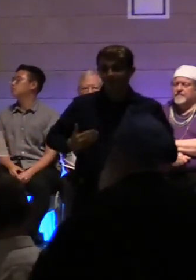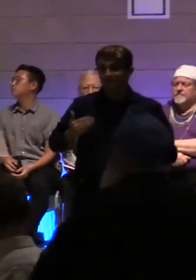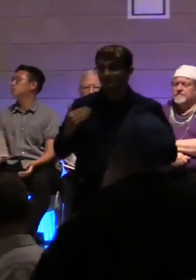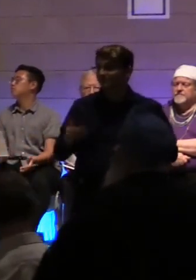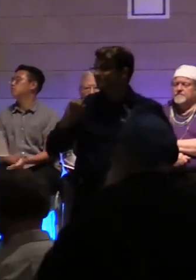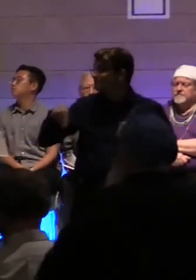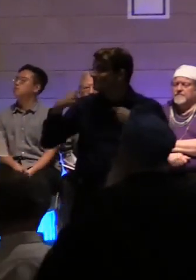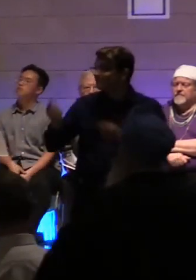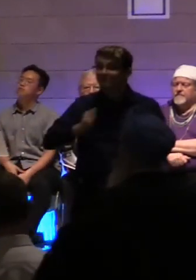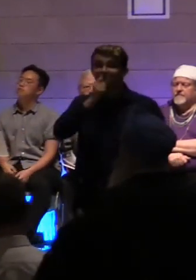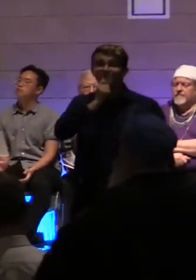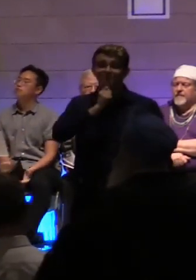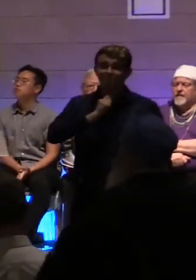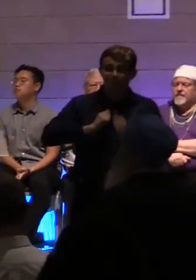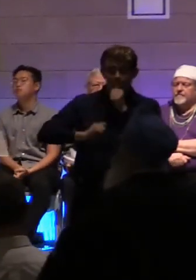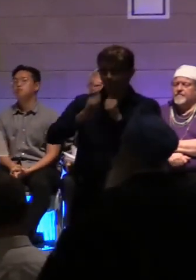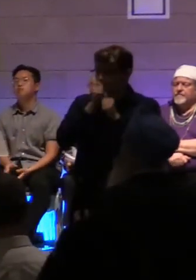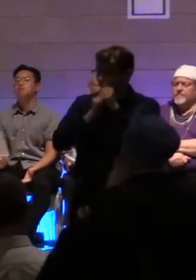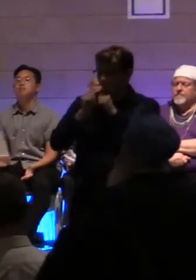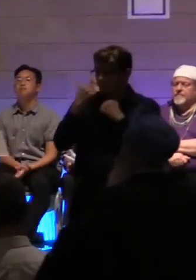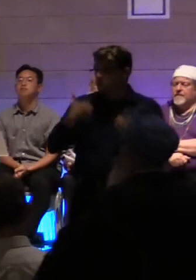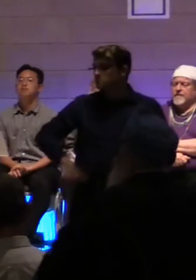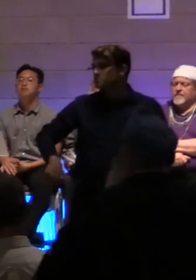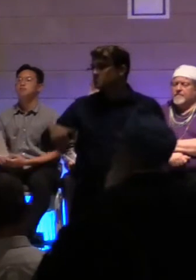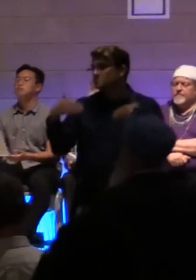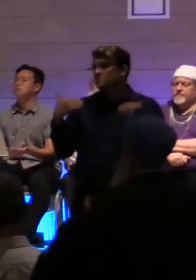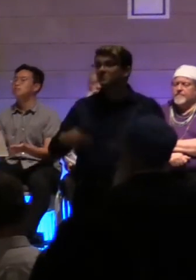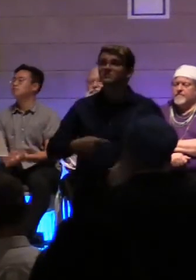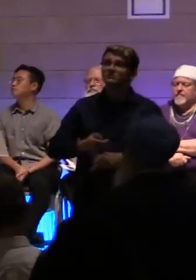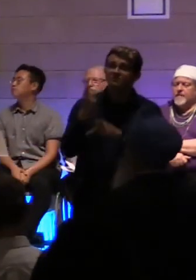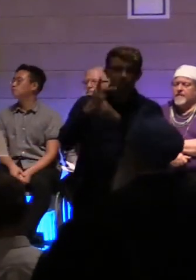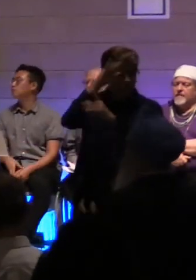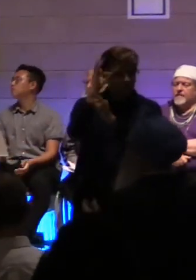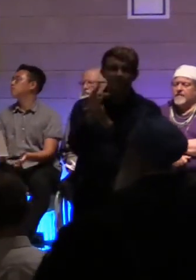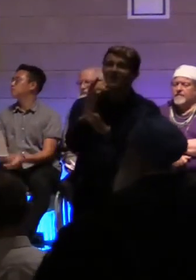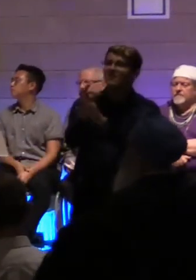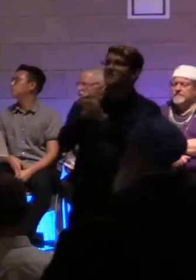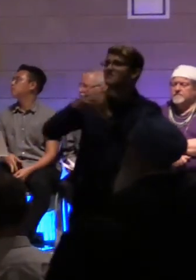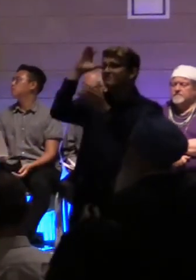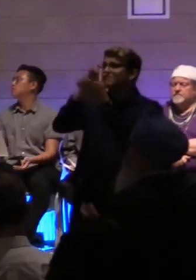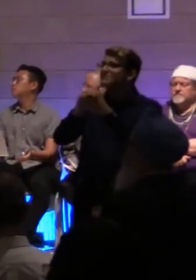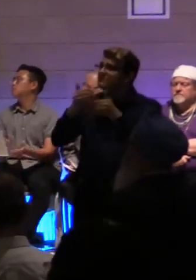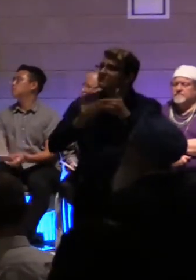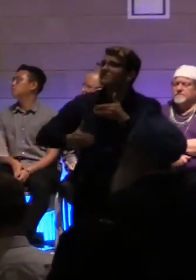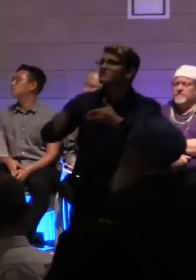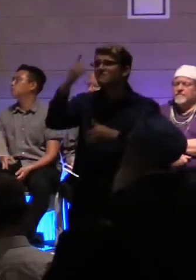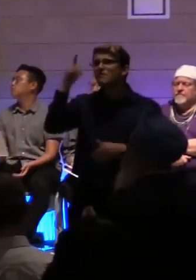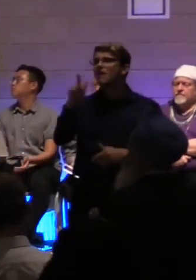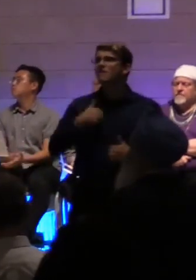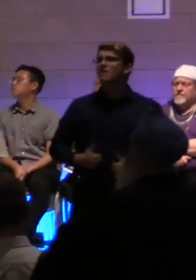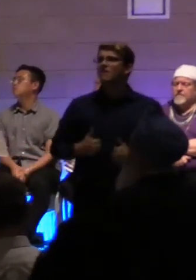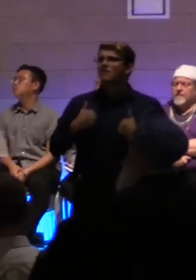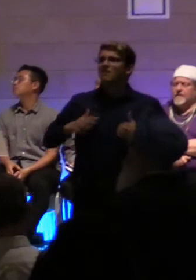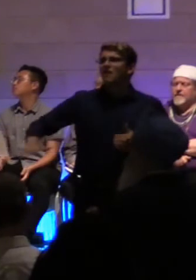through, I've had to face, and he turned it in every way. Come